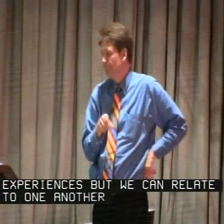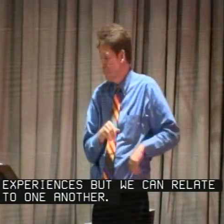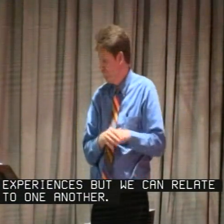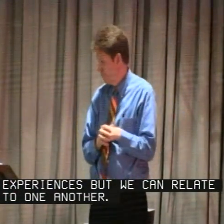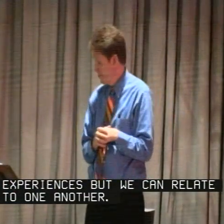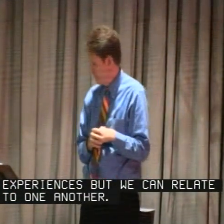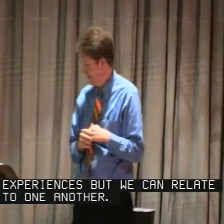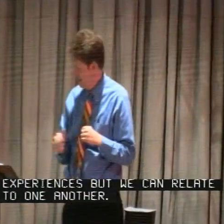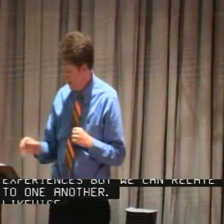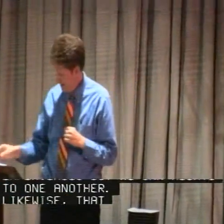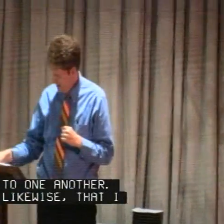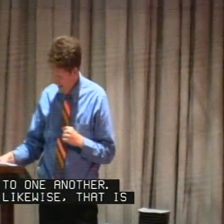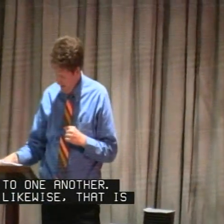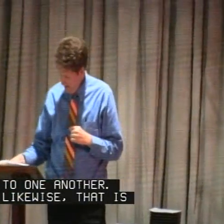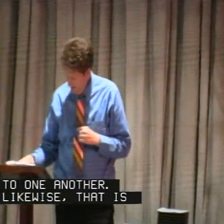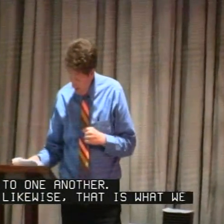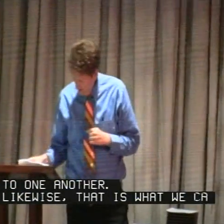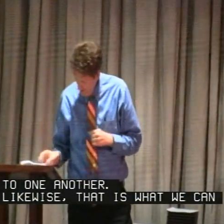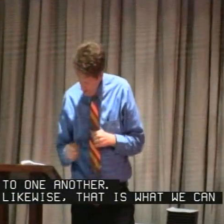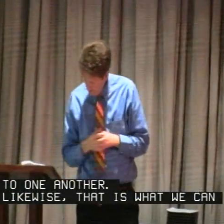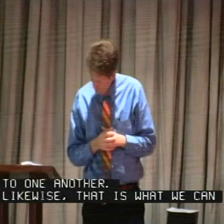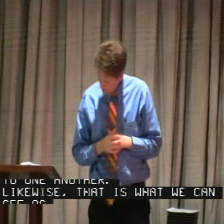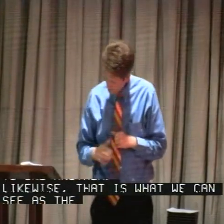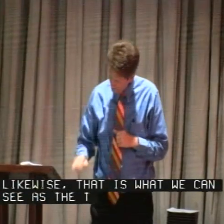see as the term deafhood.